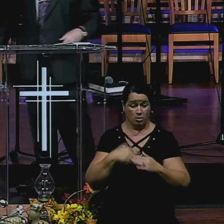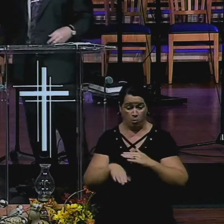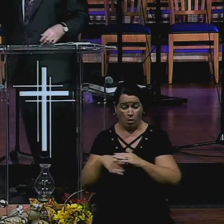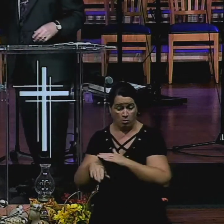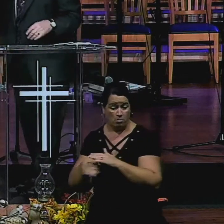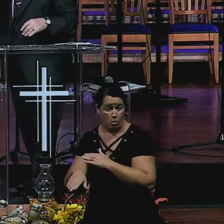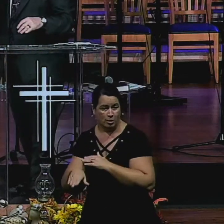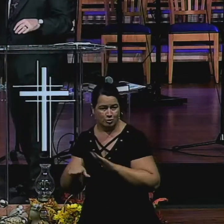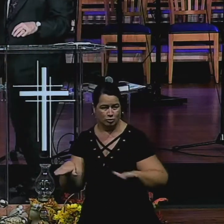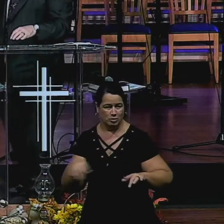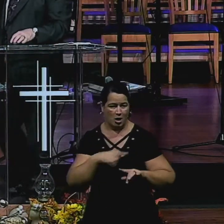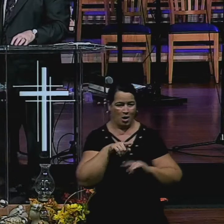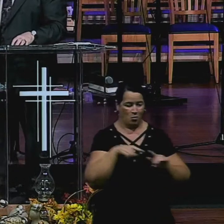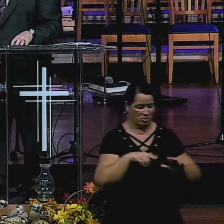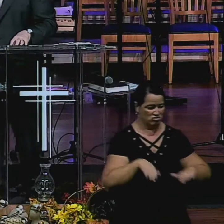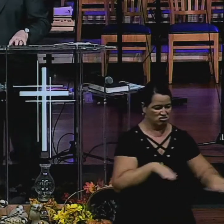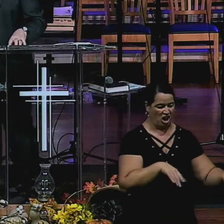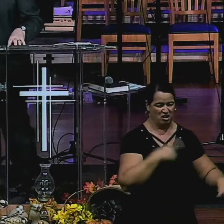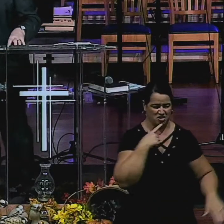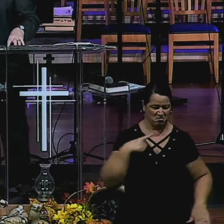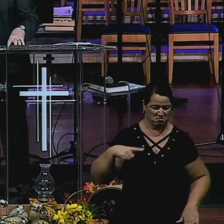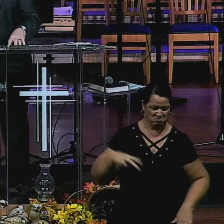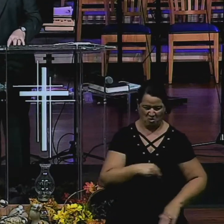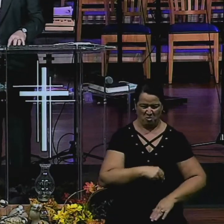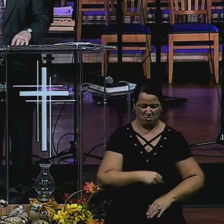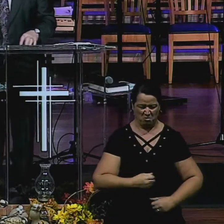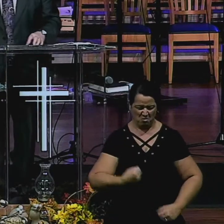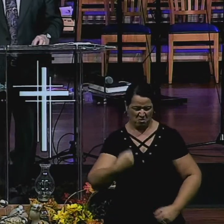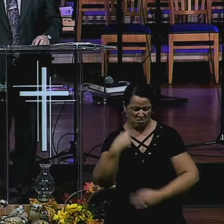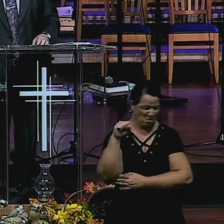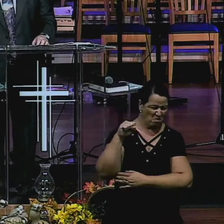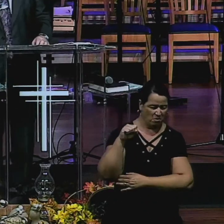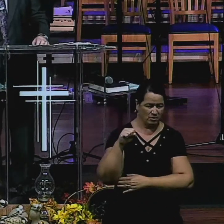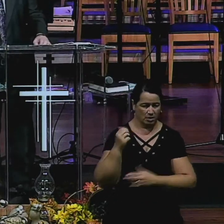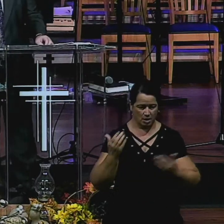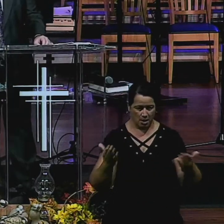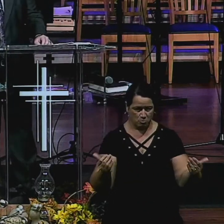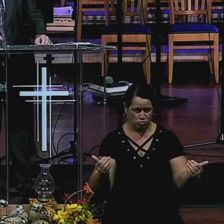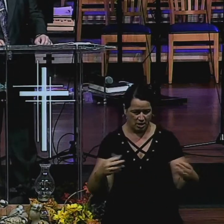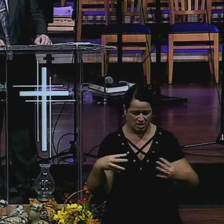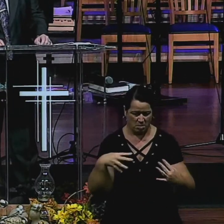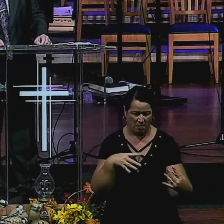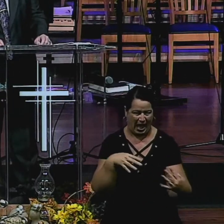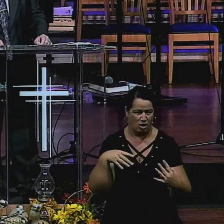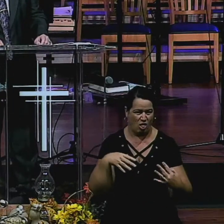no, I'm not going to submit. The battle is on.